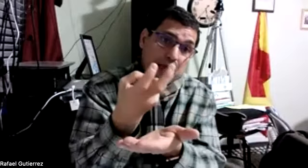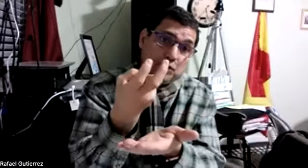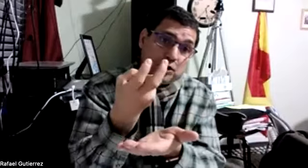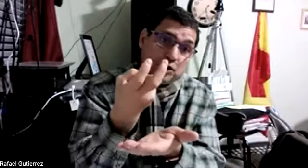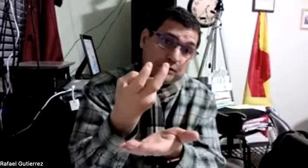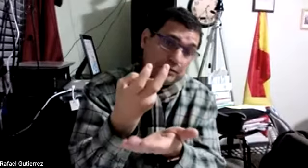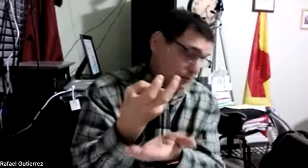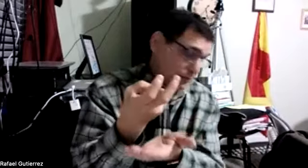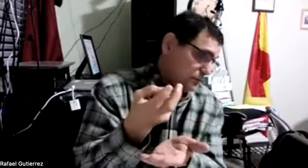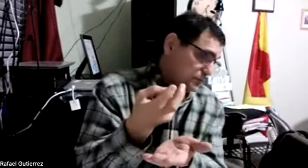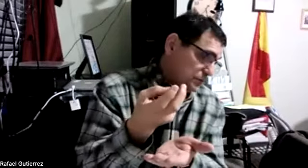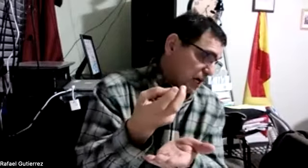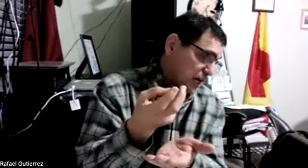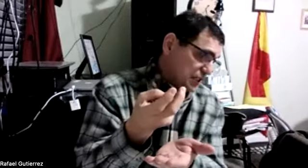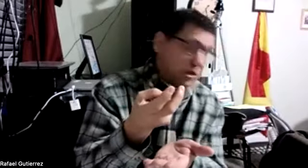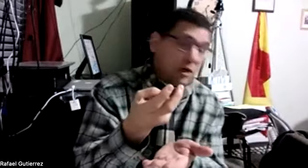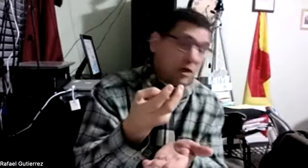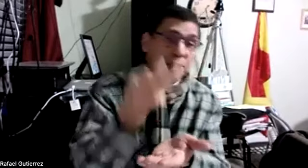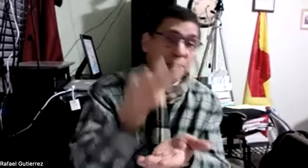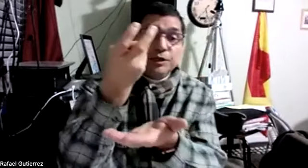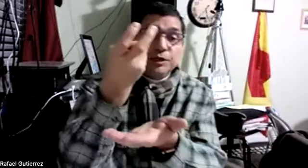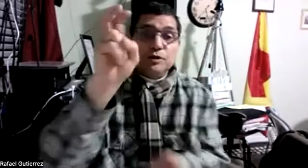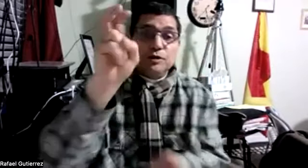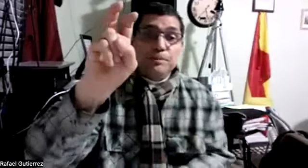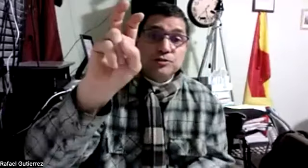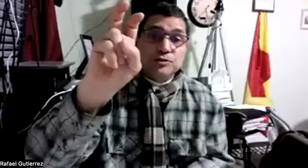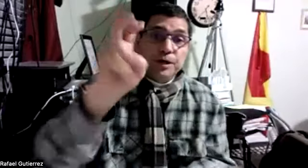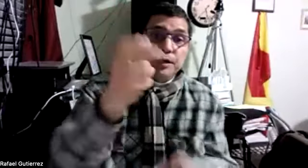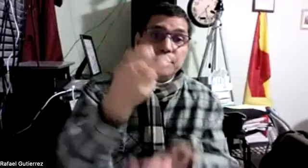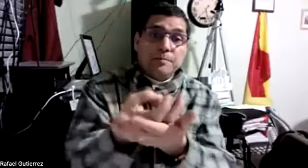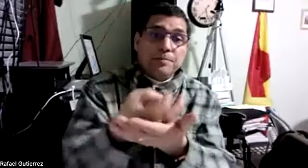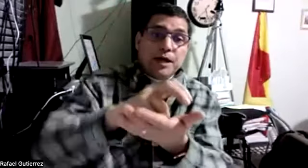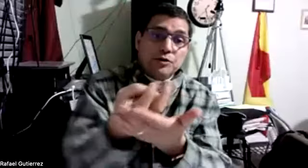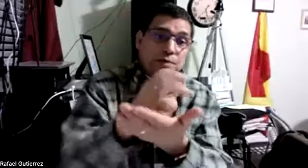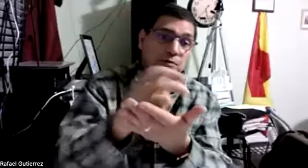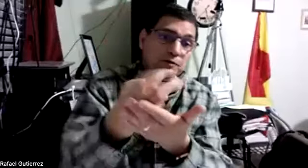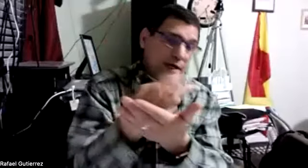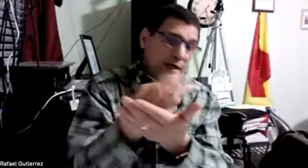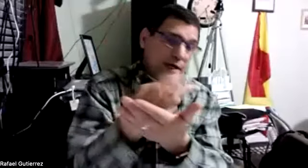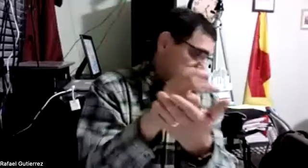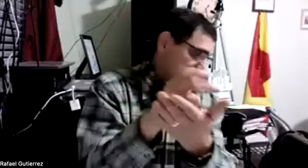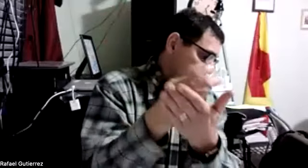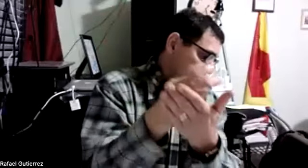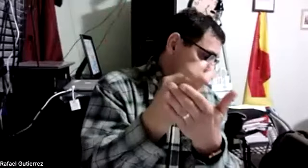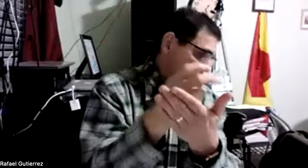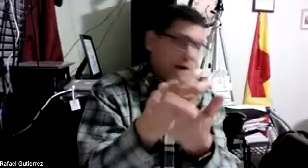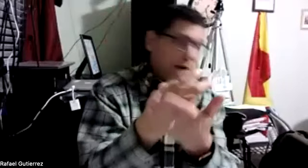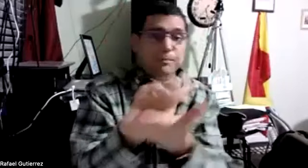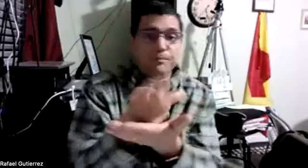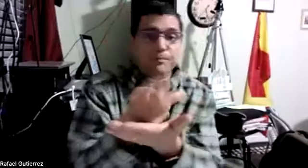for toss and turn, you're gonna bend your B and you're gonna move it like this. Move it up,